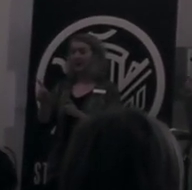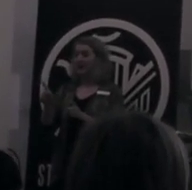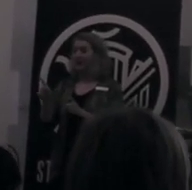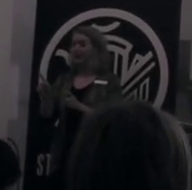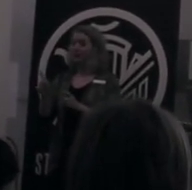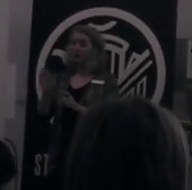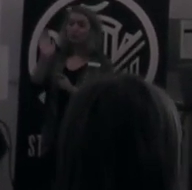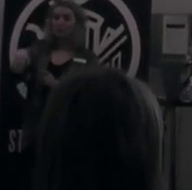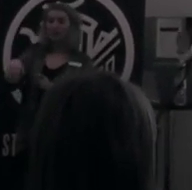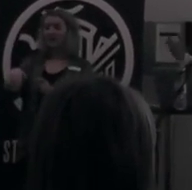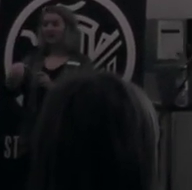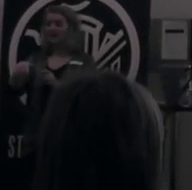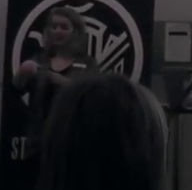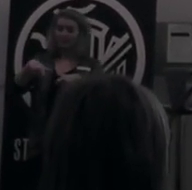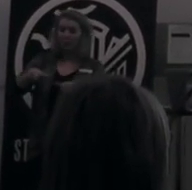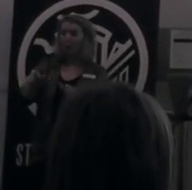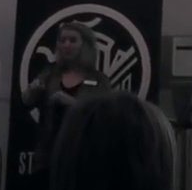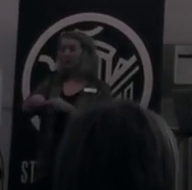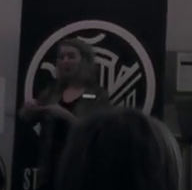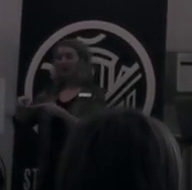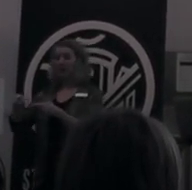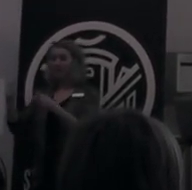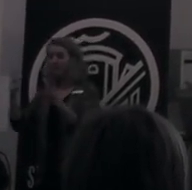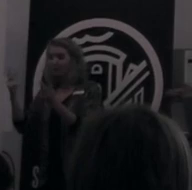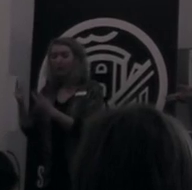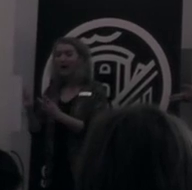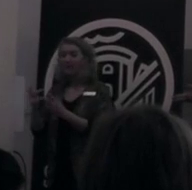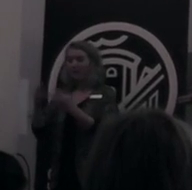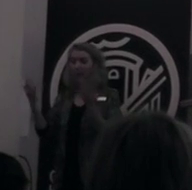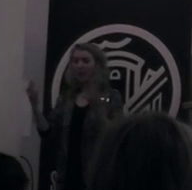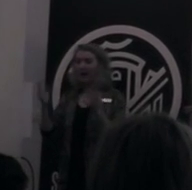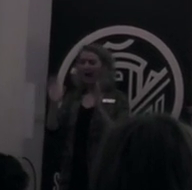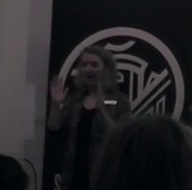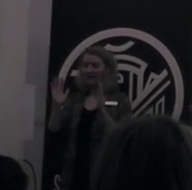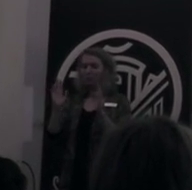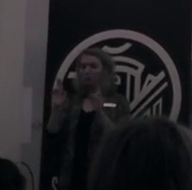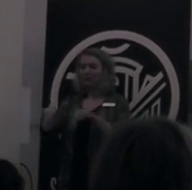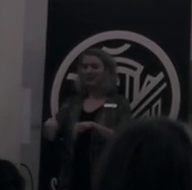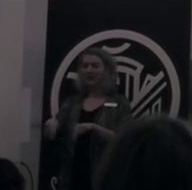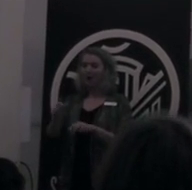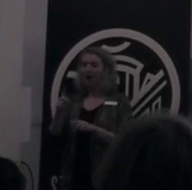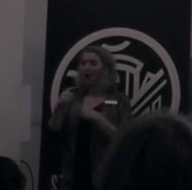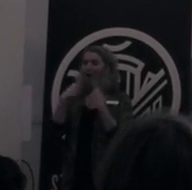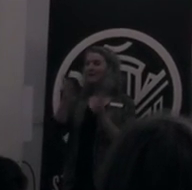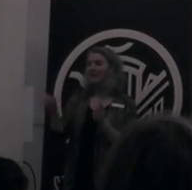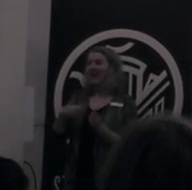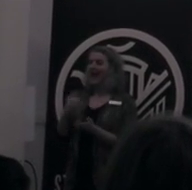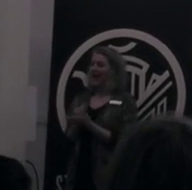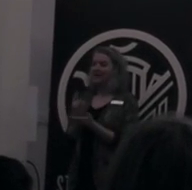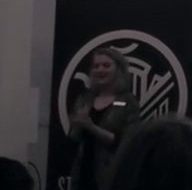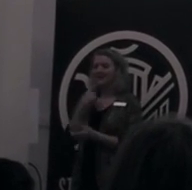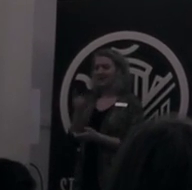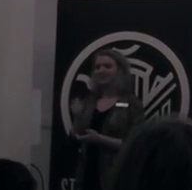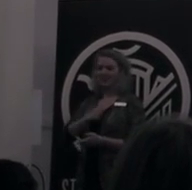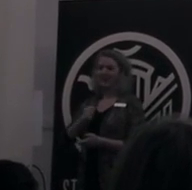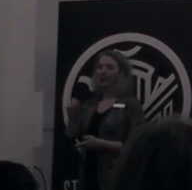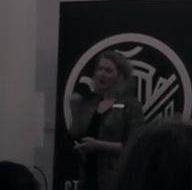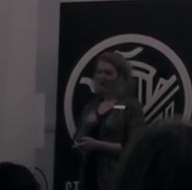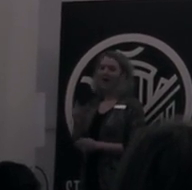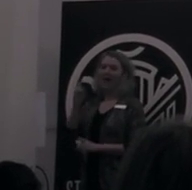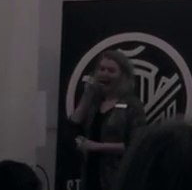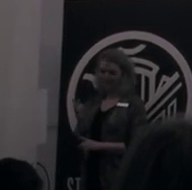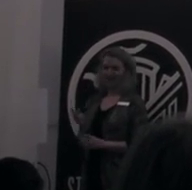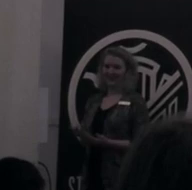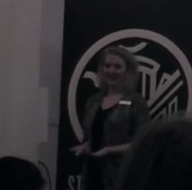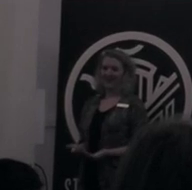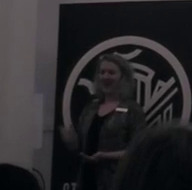in sports and in cinema and in government. And I always say that my uncle did see that this day.